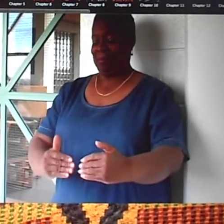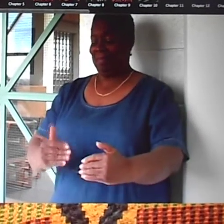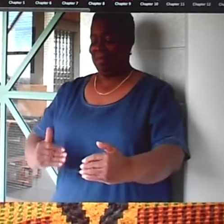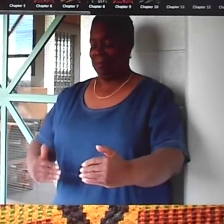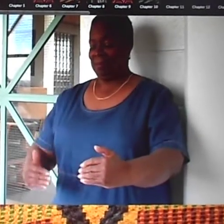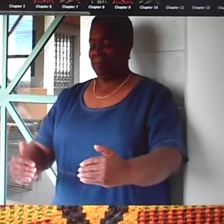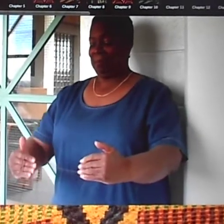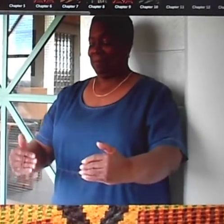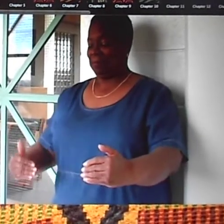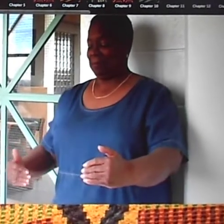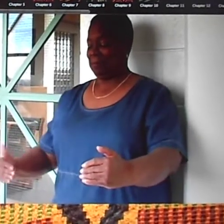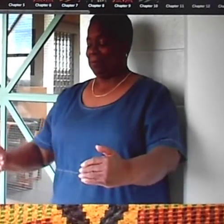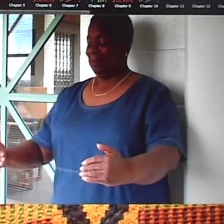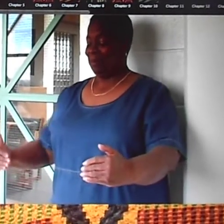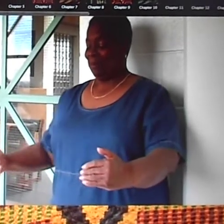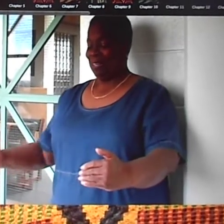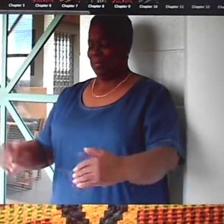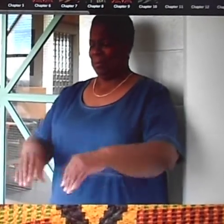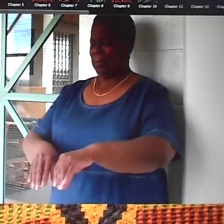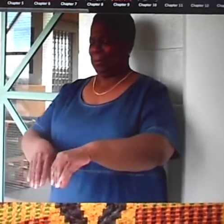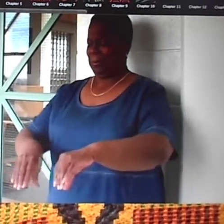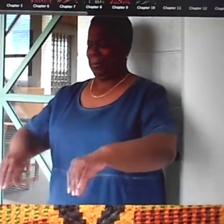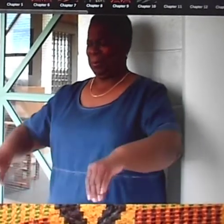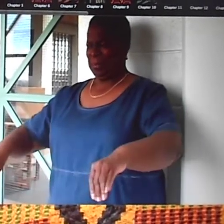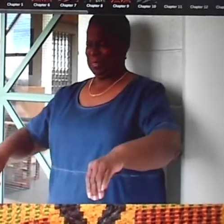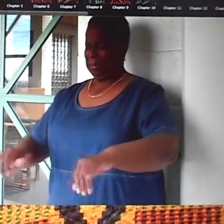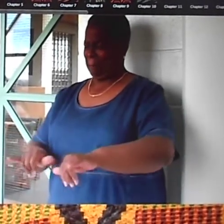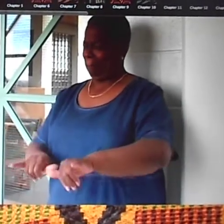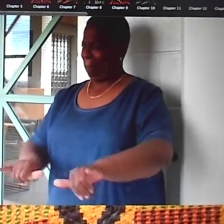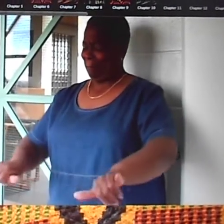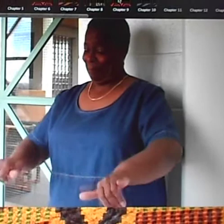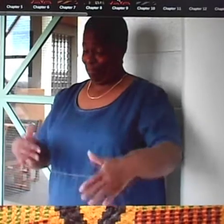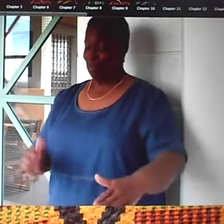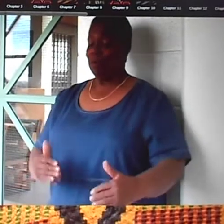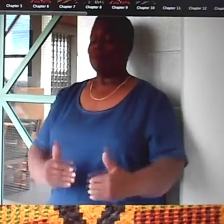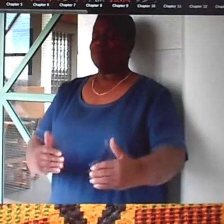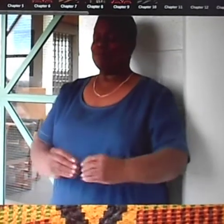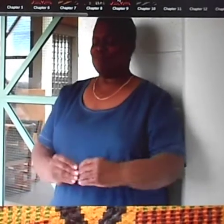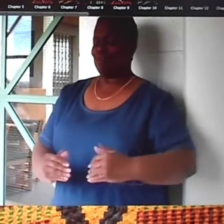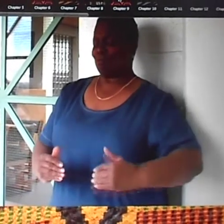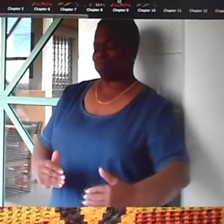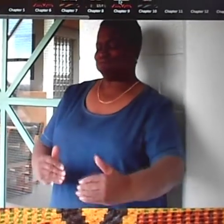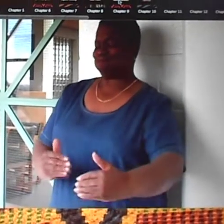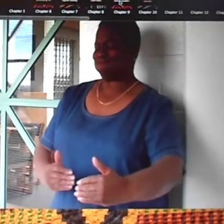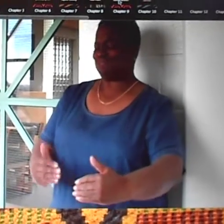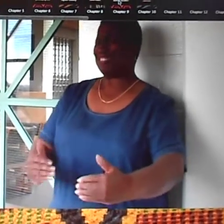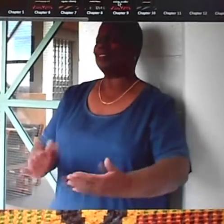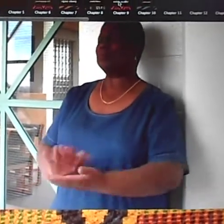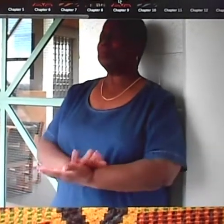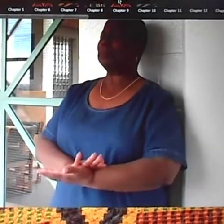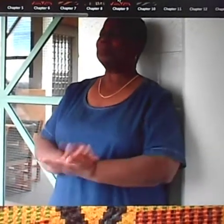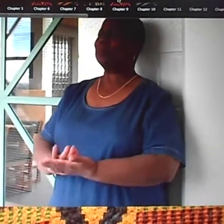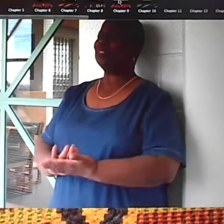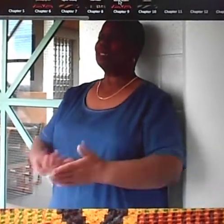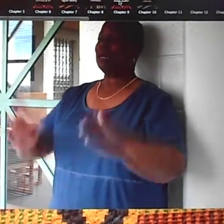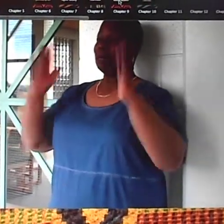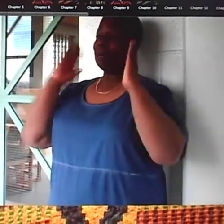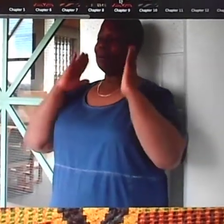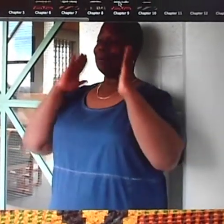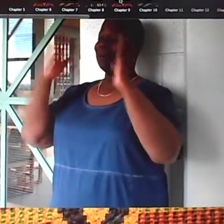sweep a little bit and sweep a little bit until all the chemical is in one line, and then you'll sweep a little further, sweep a little further